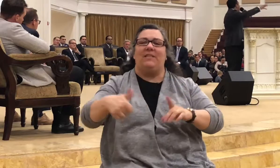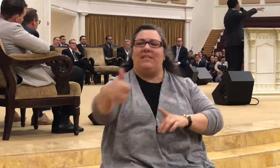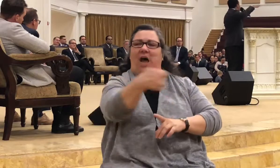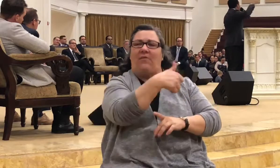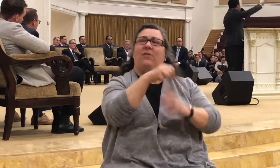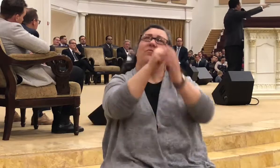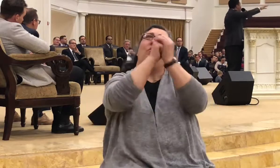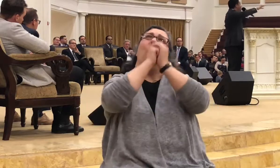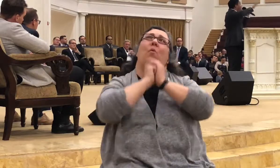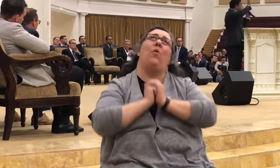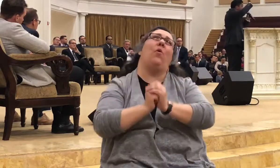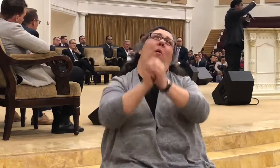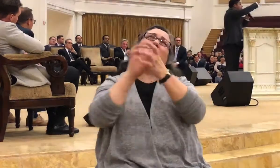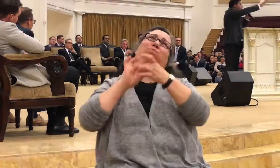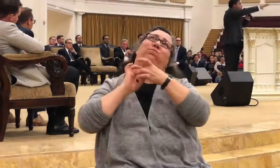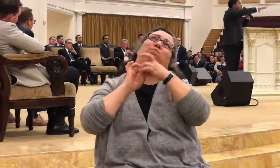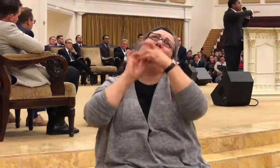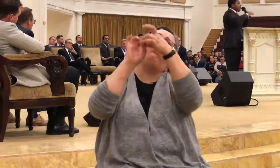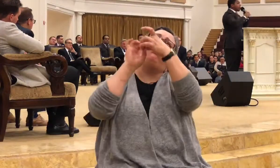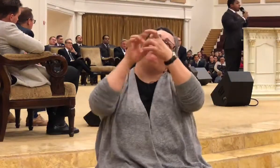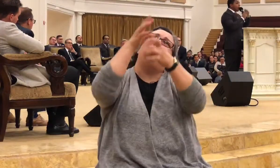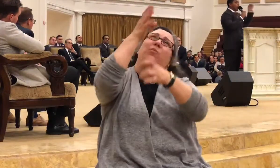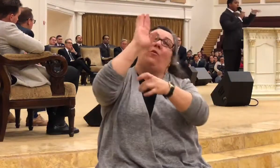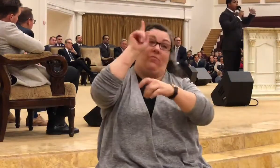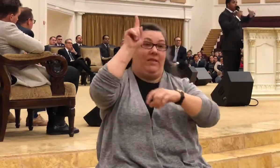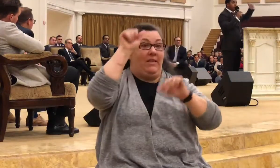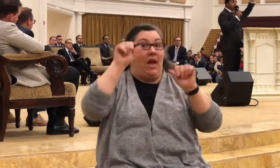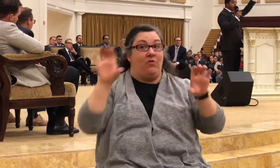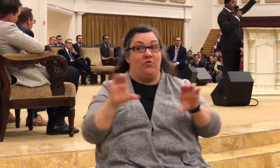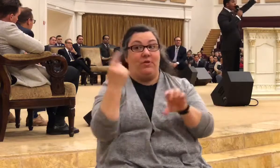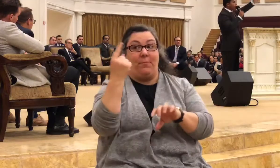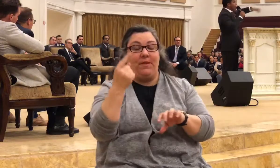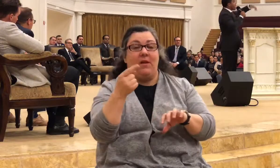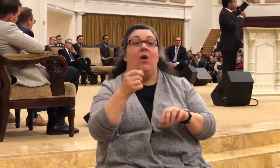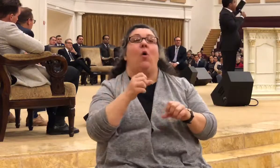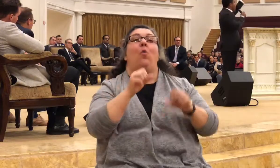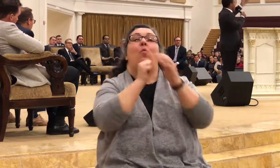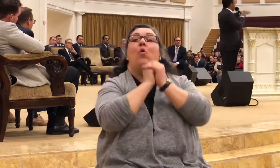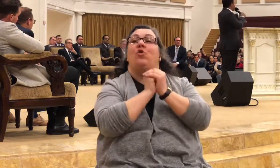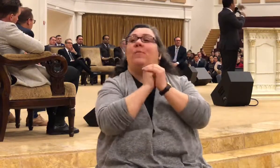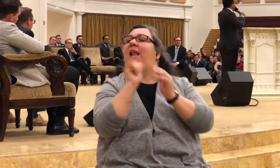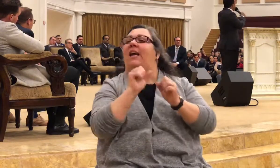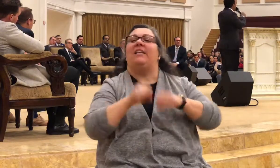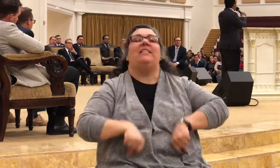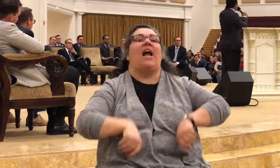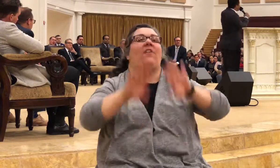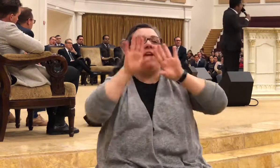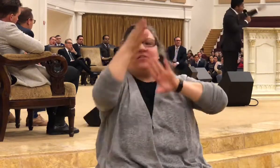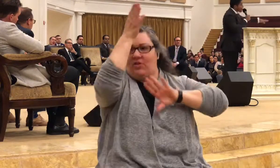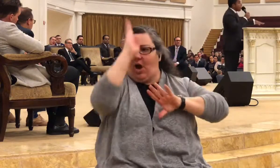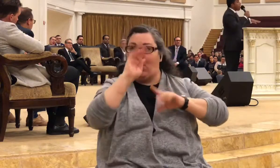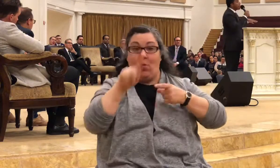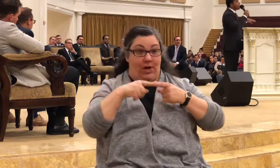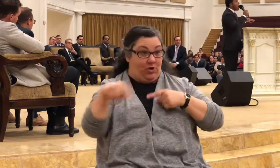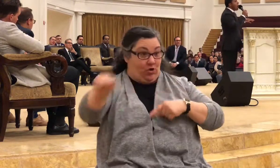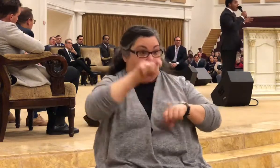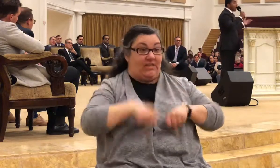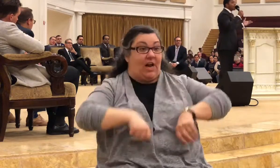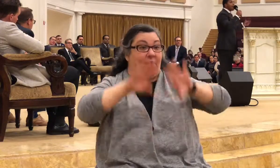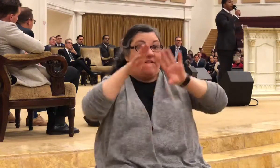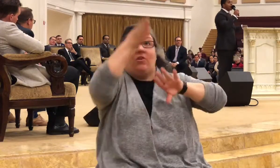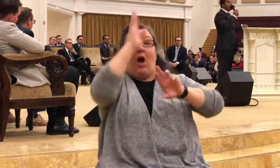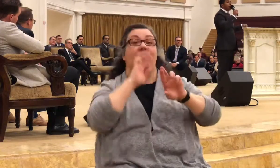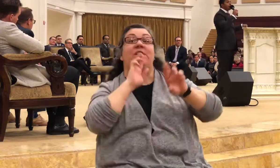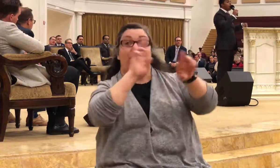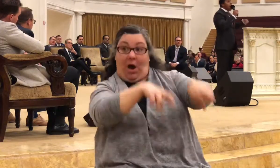go ahead and worship and plug in so that God can do something. You know, worship is a sacrifice to God, and when you make that sacrifice, God responds on